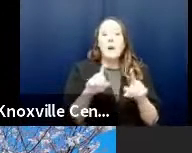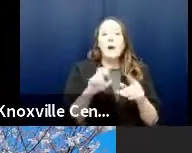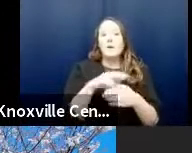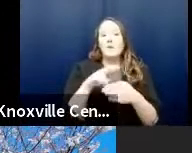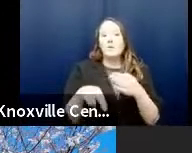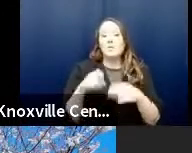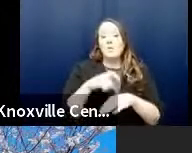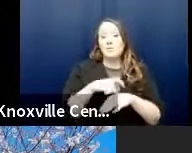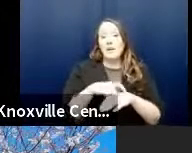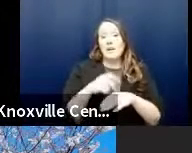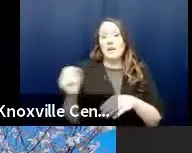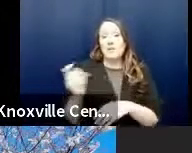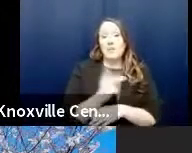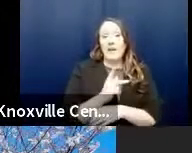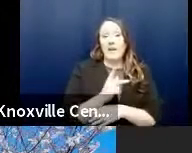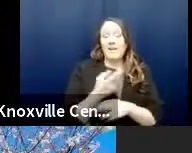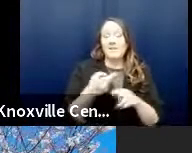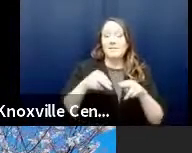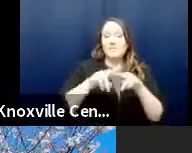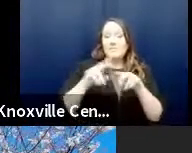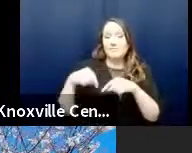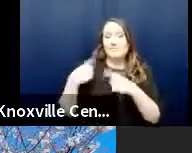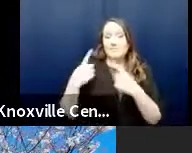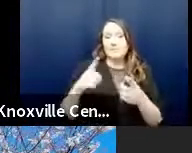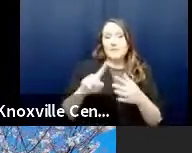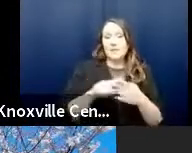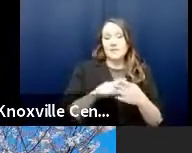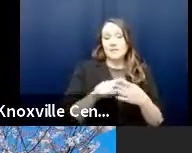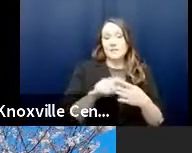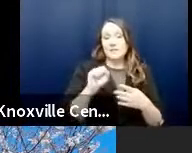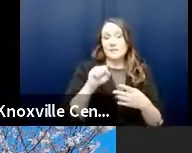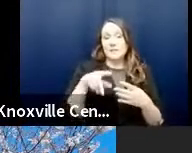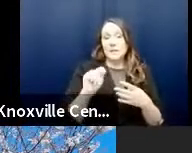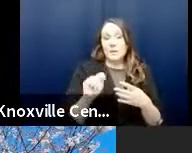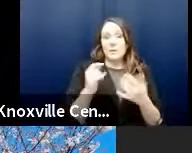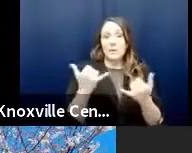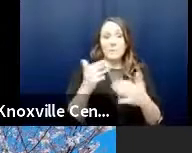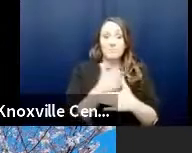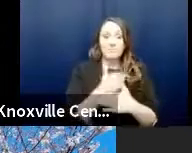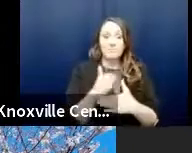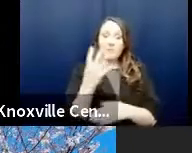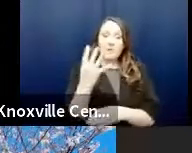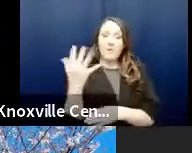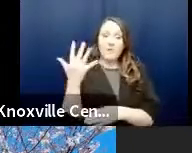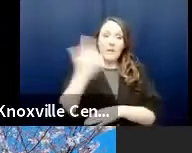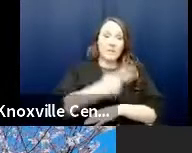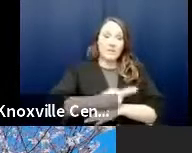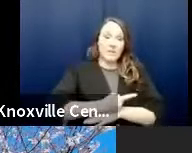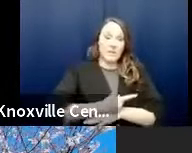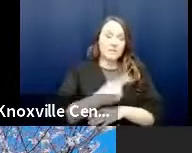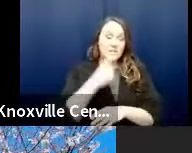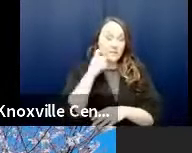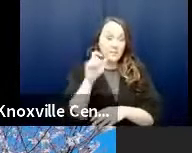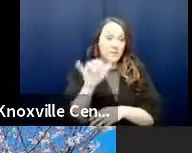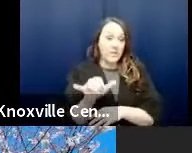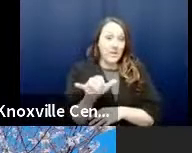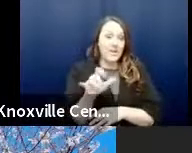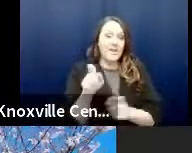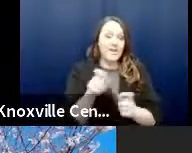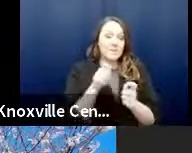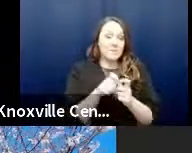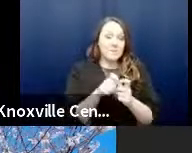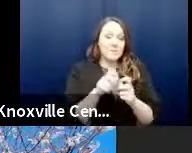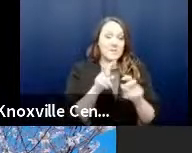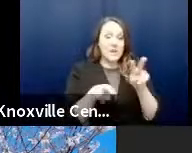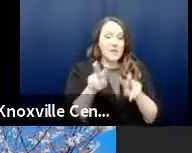increased since the beginning of September, and it is now between 4 and 5 days. And because of those factors, specifically